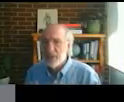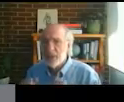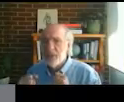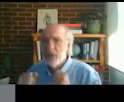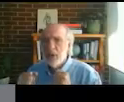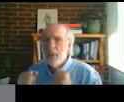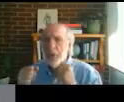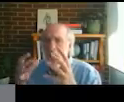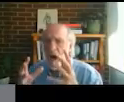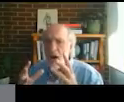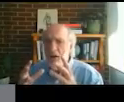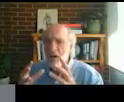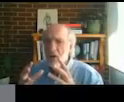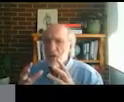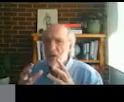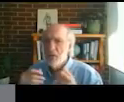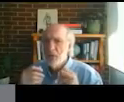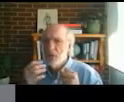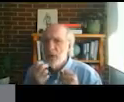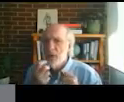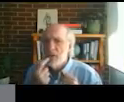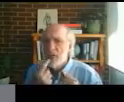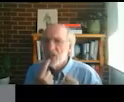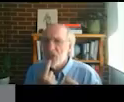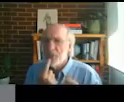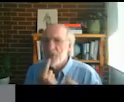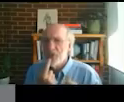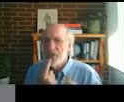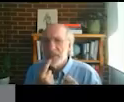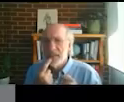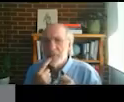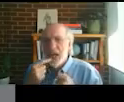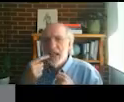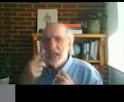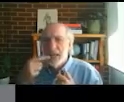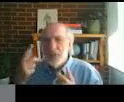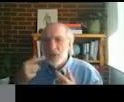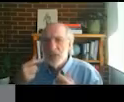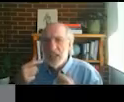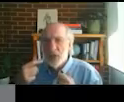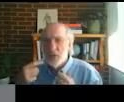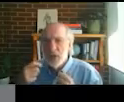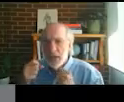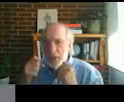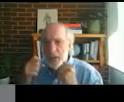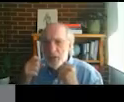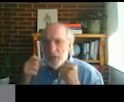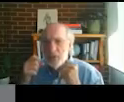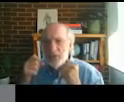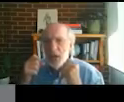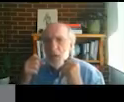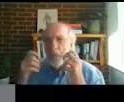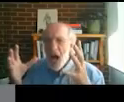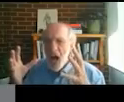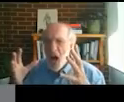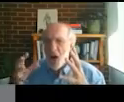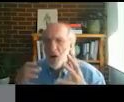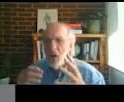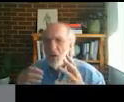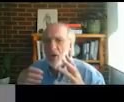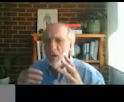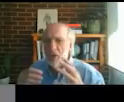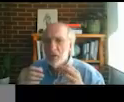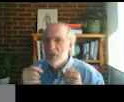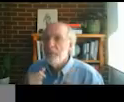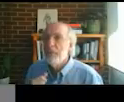next time they might do "Paul," where they start producing that bilabial sound. And you might hear a little bit of a